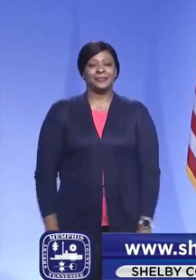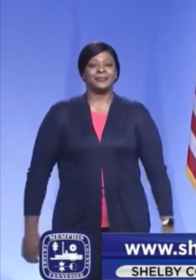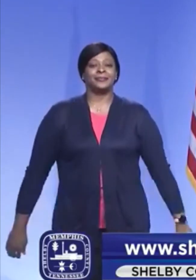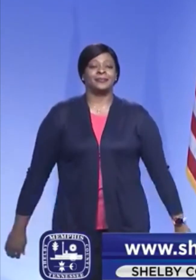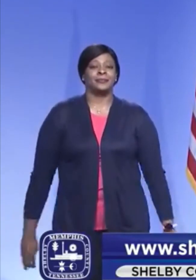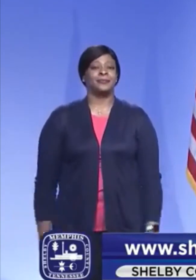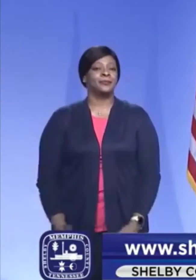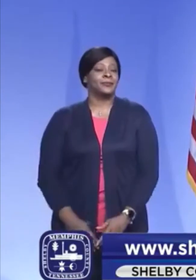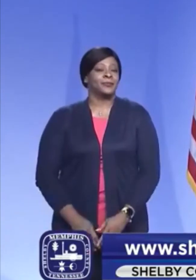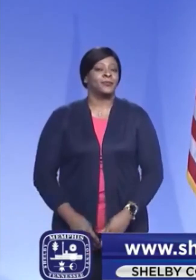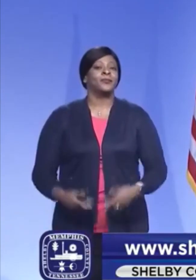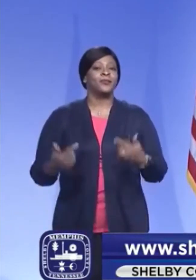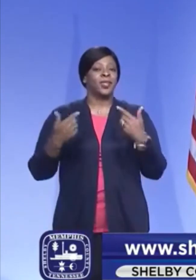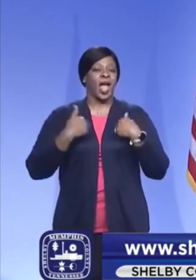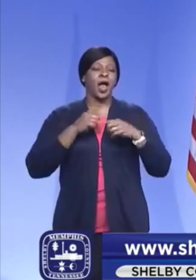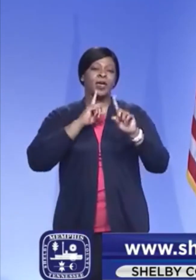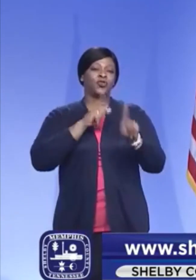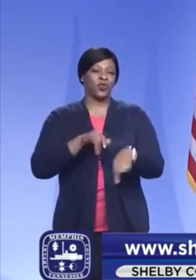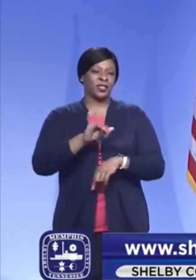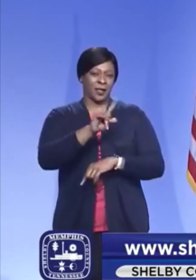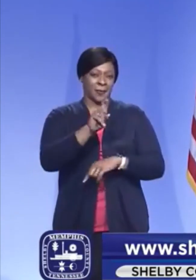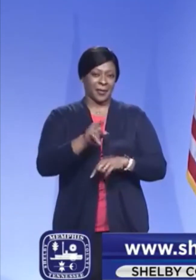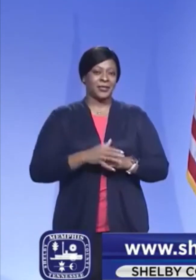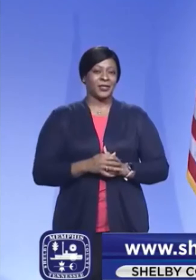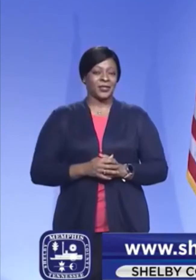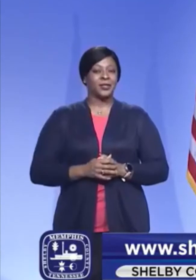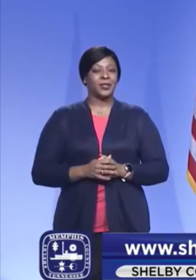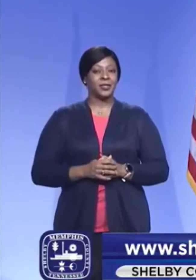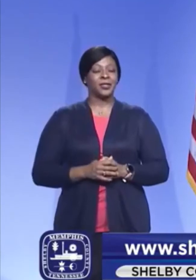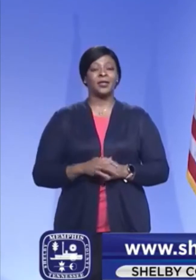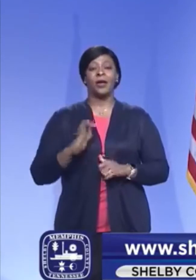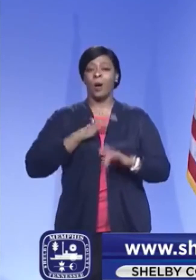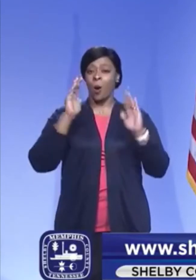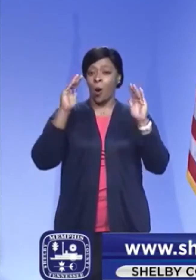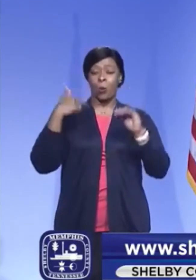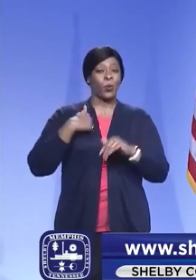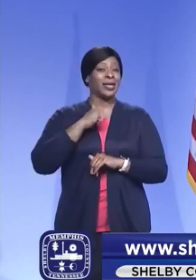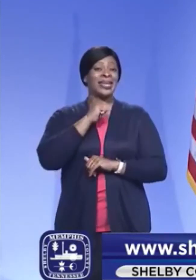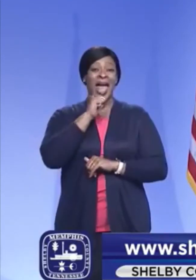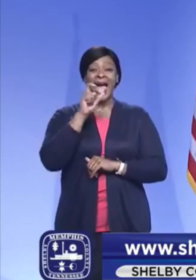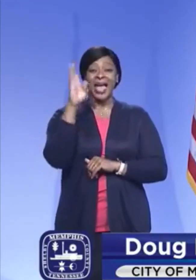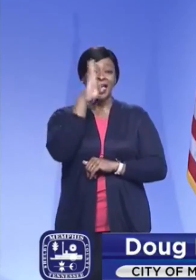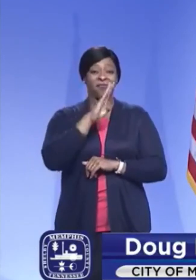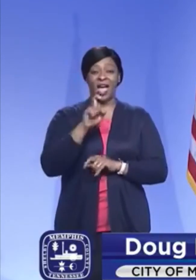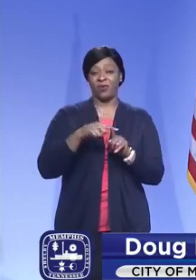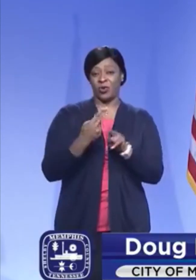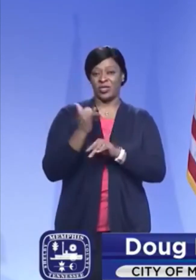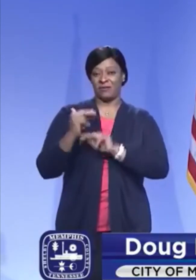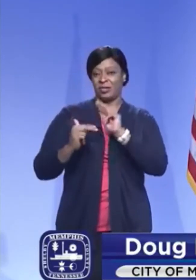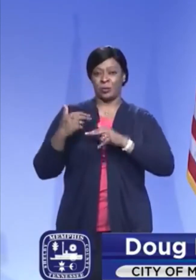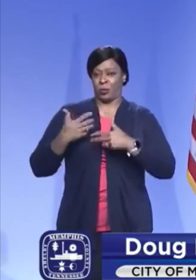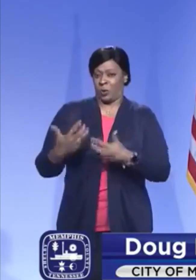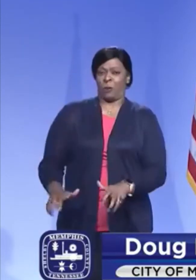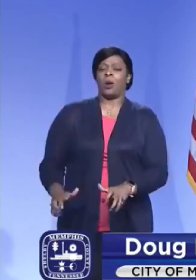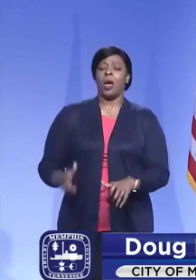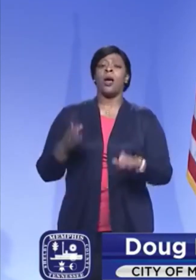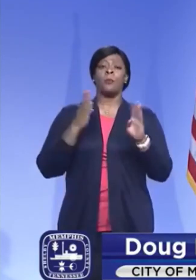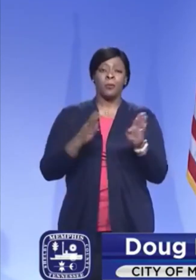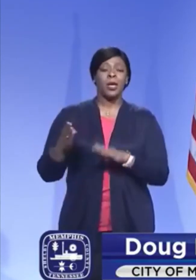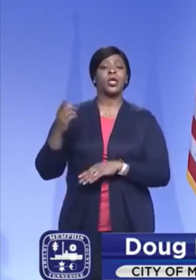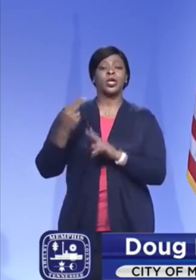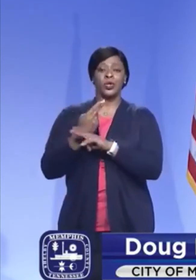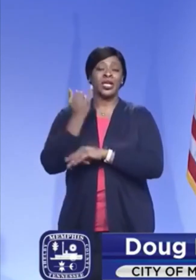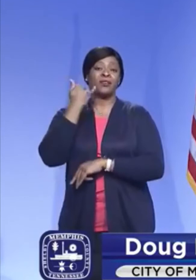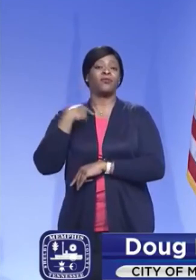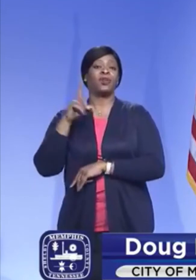Well, I'll address that. It is our hope that we never have to use that facility. We are prepared to use it if we do. The first